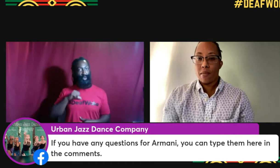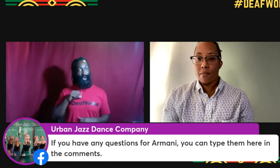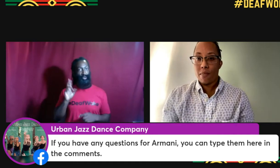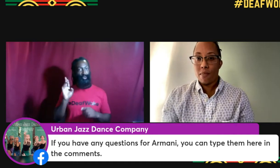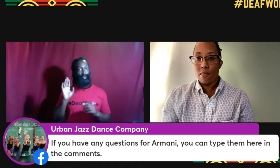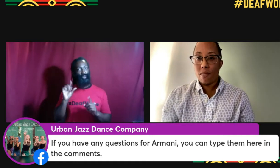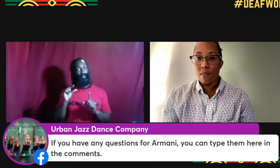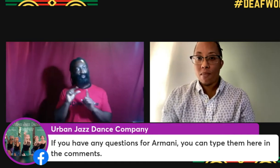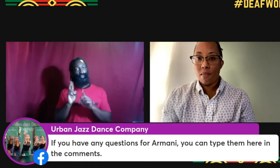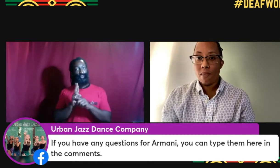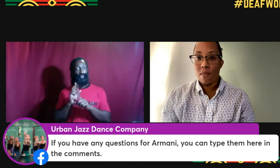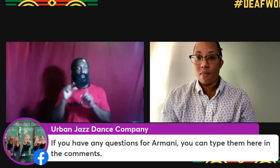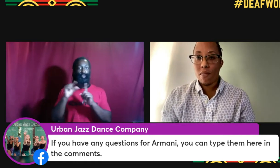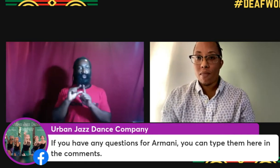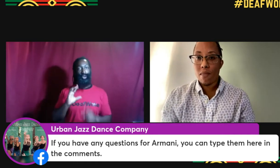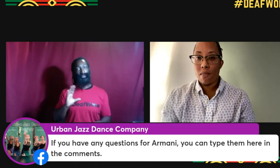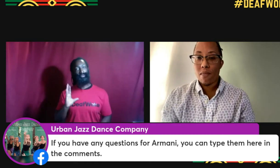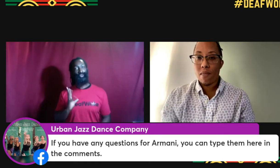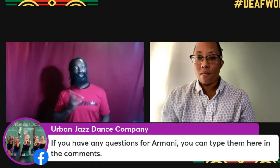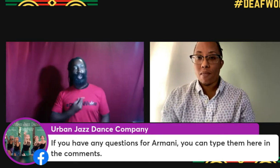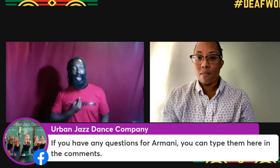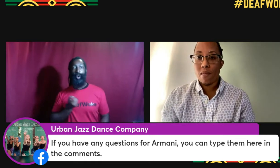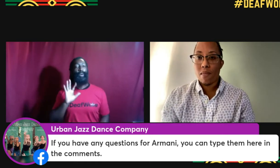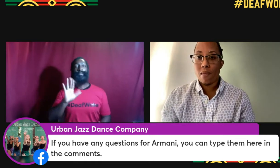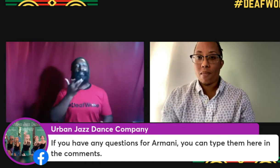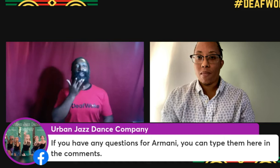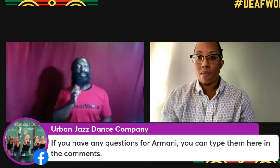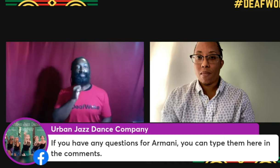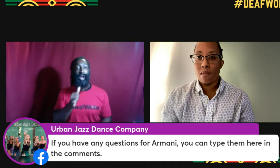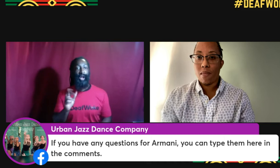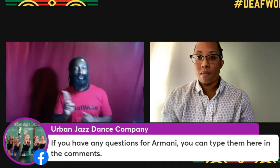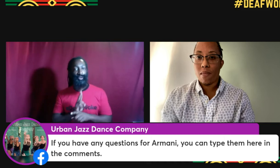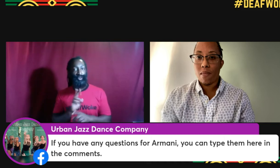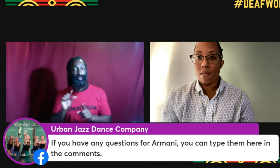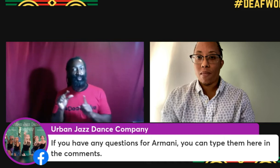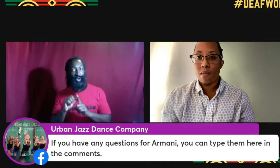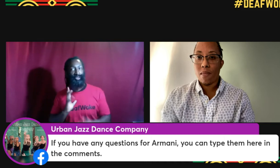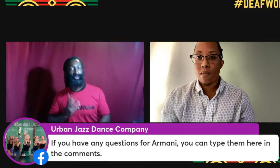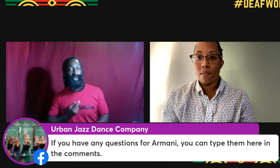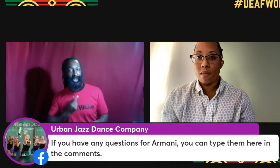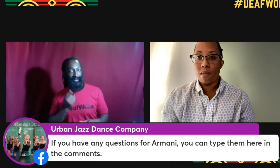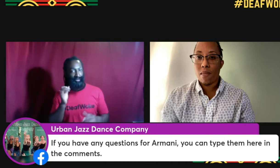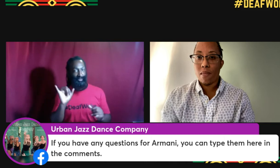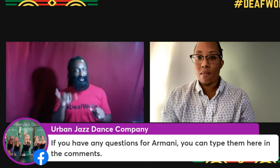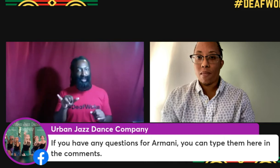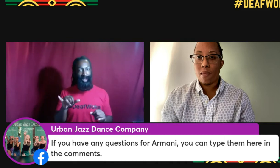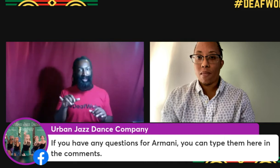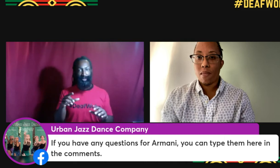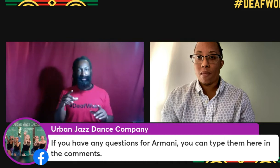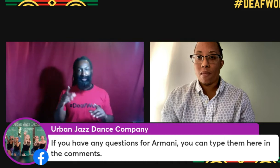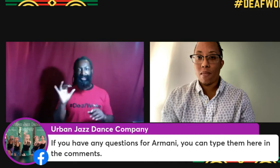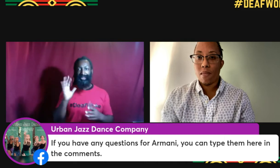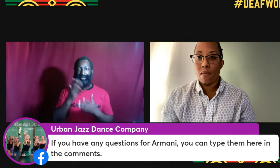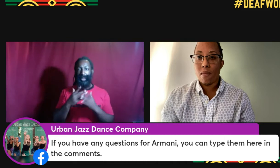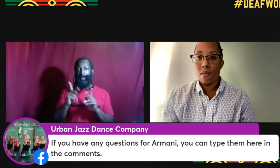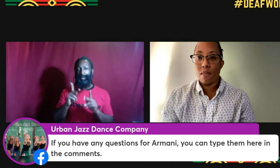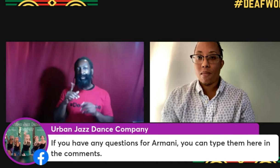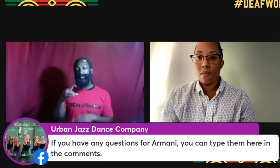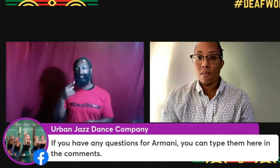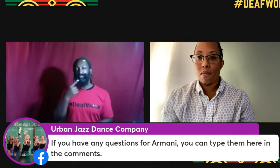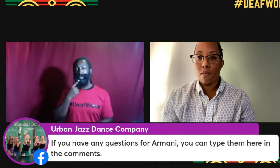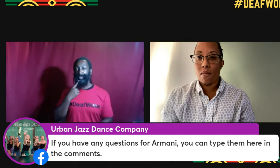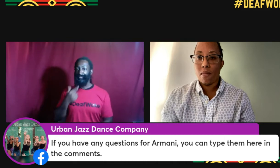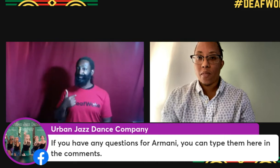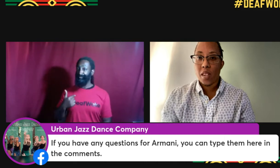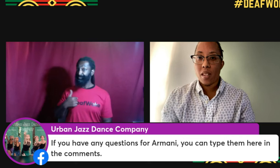That brings me to my next question. Are you proud of the word trans, or do you not prefer that